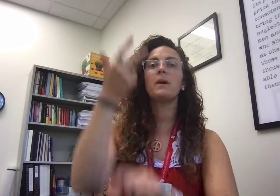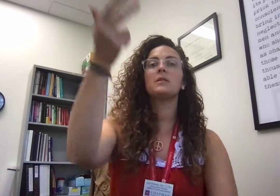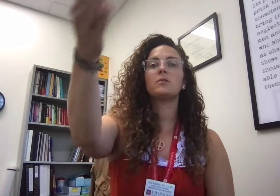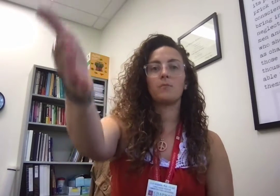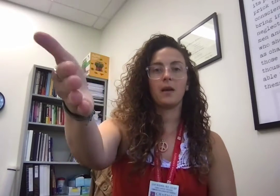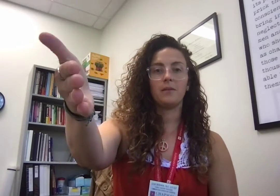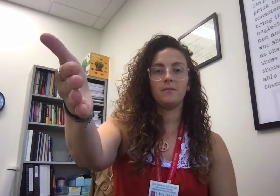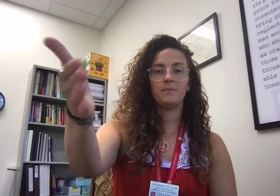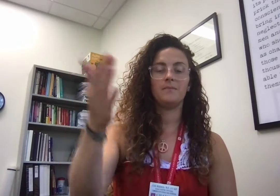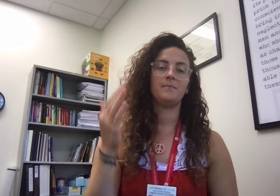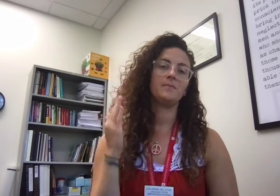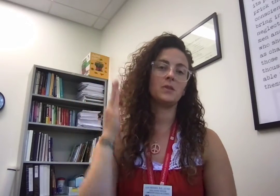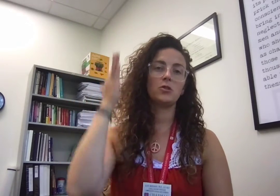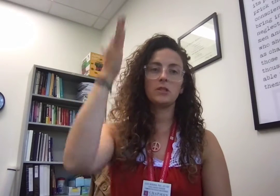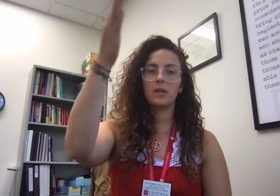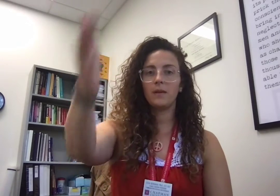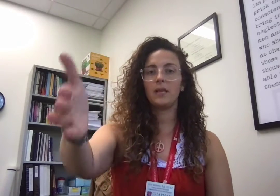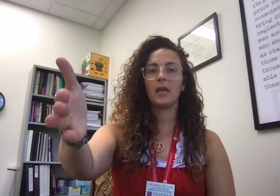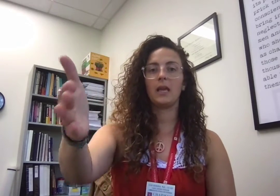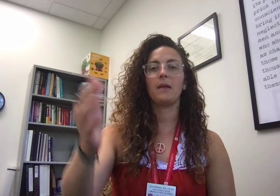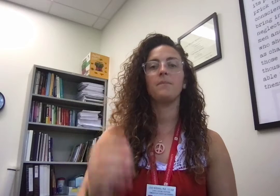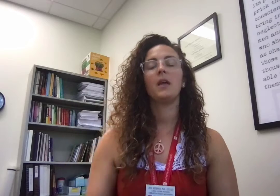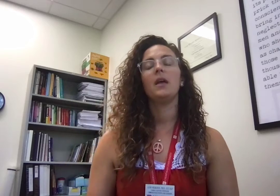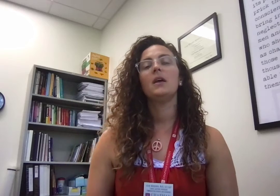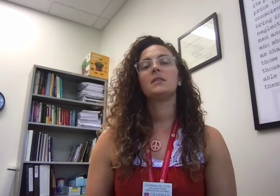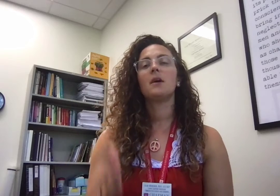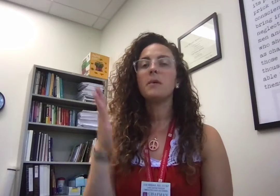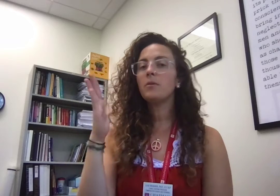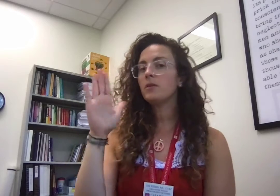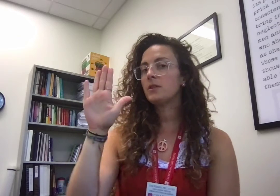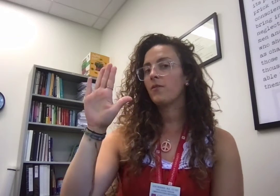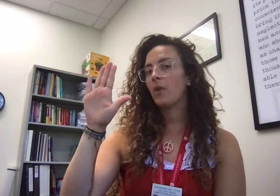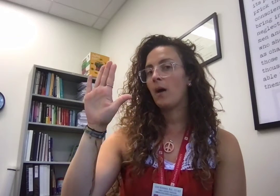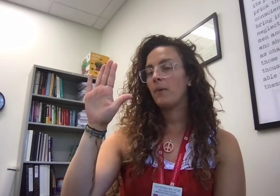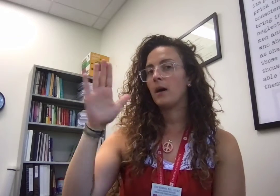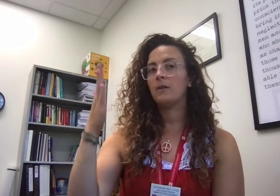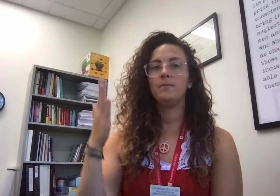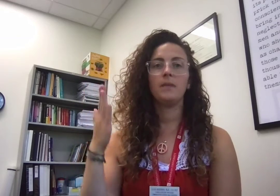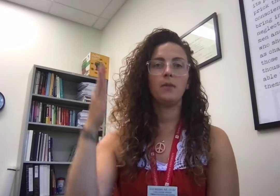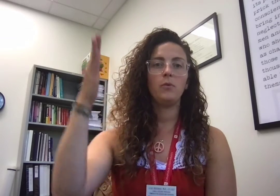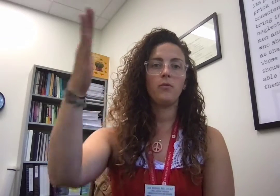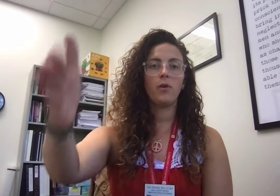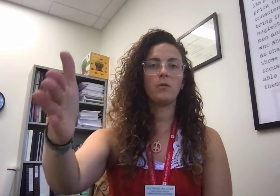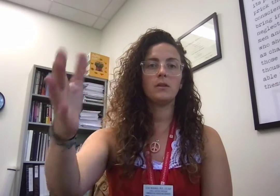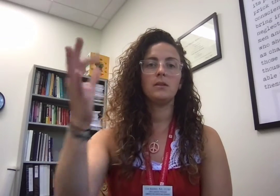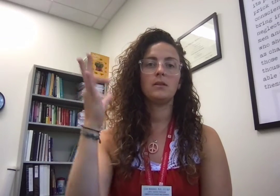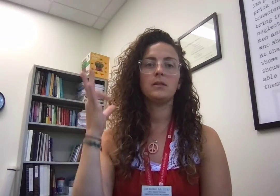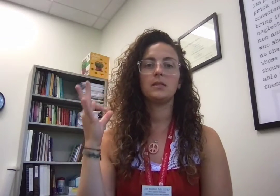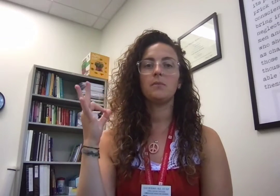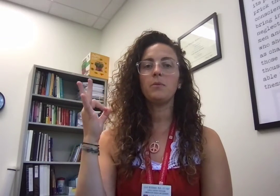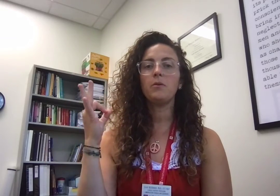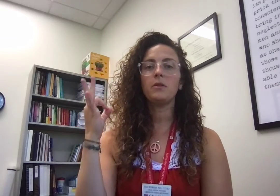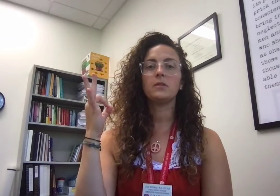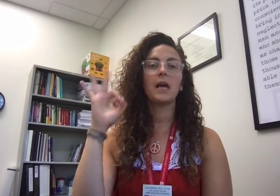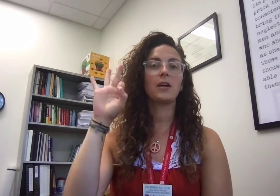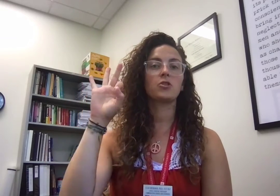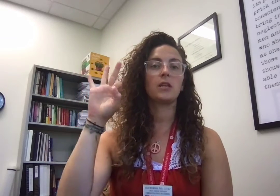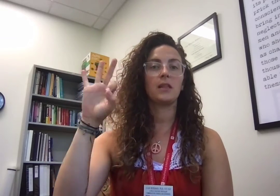months from now. So just kind of indicating. Some people use a flat palm and move forward. Some people use actually the